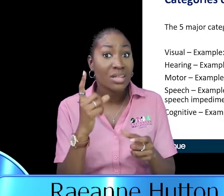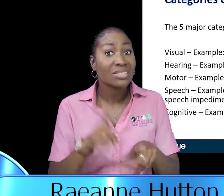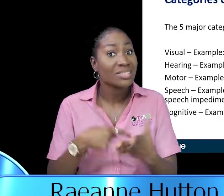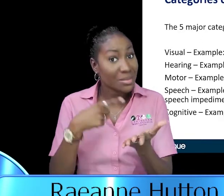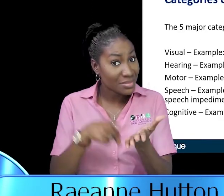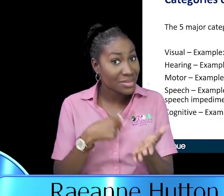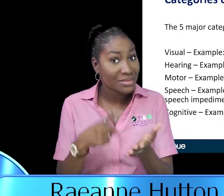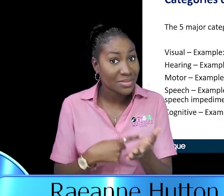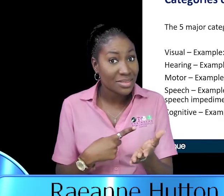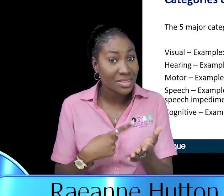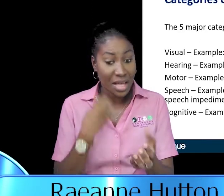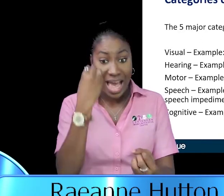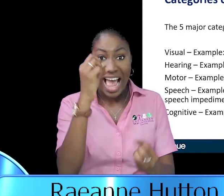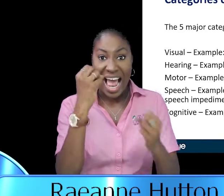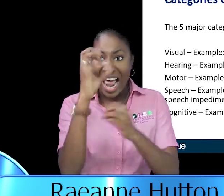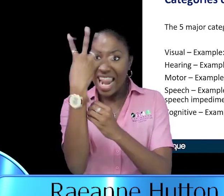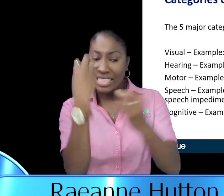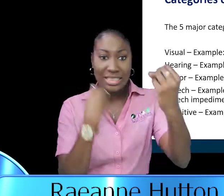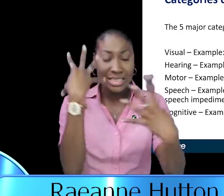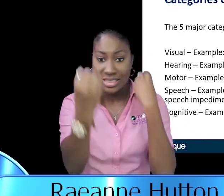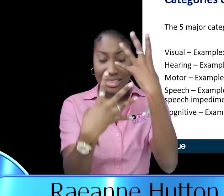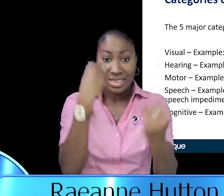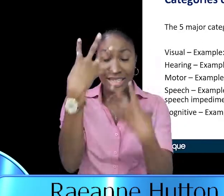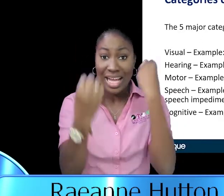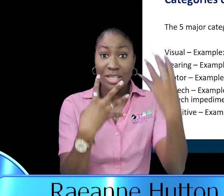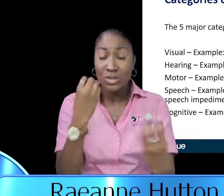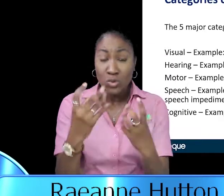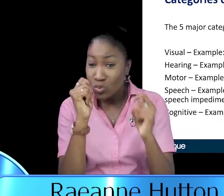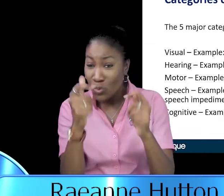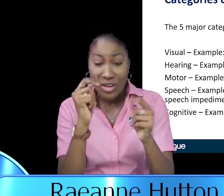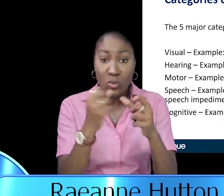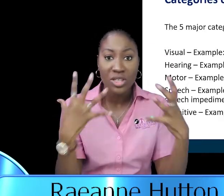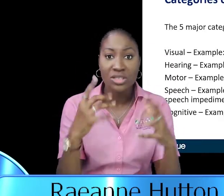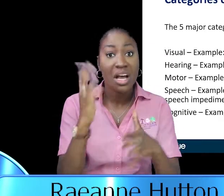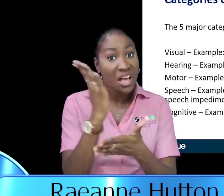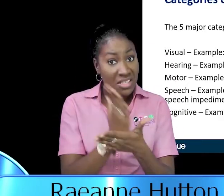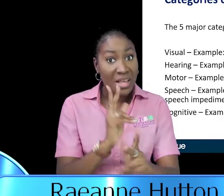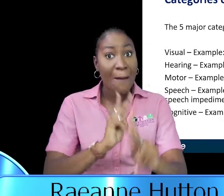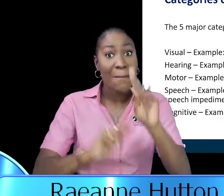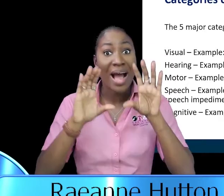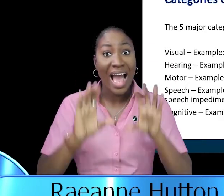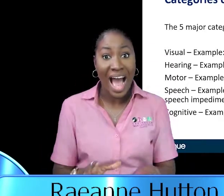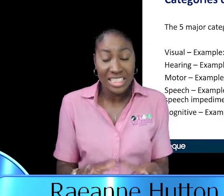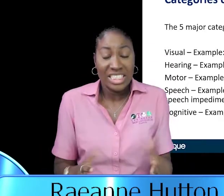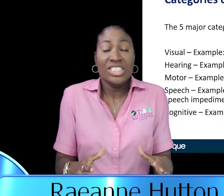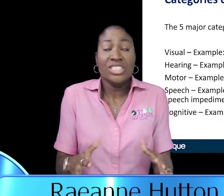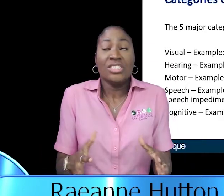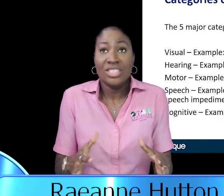flashing or blinking content, you can actually cause some people to have a seizure, which could actually be